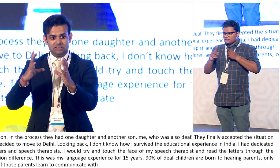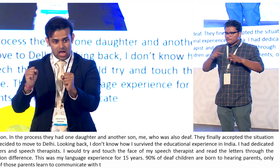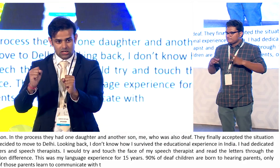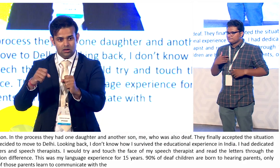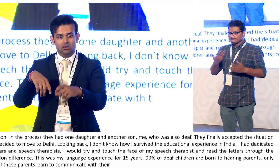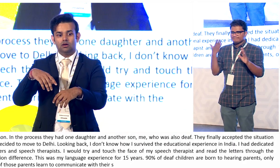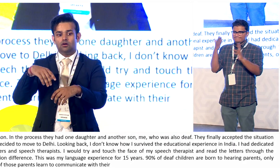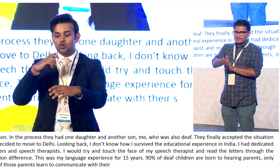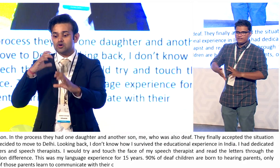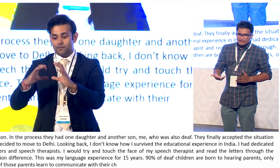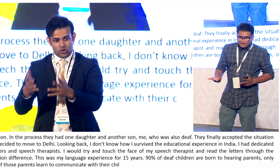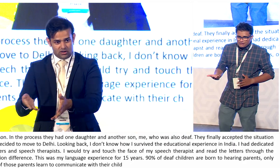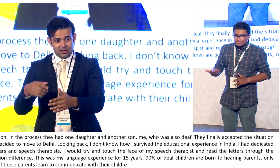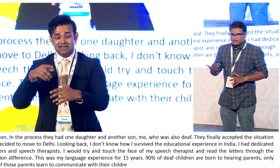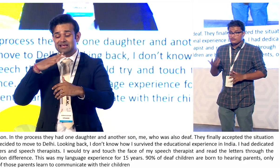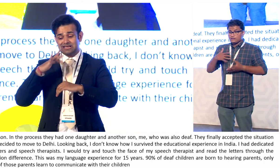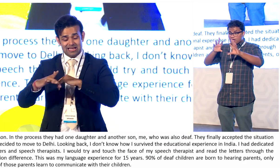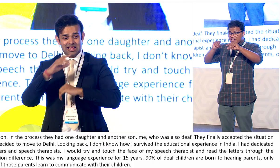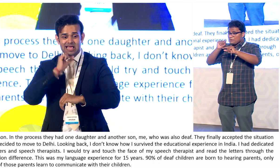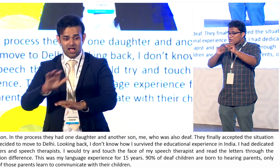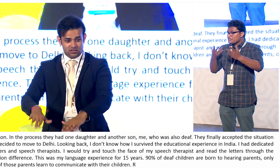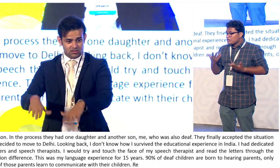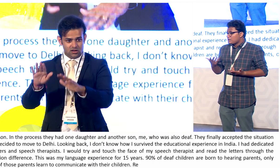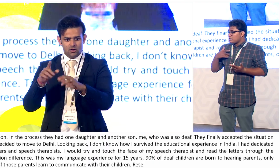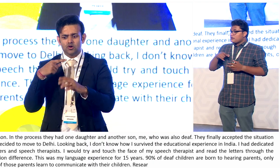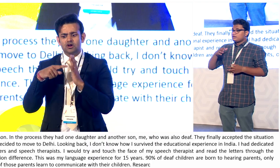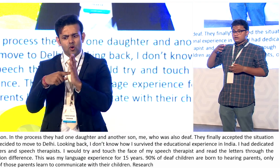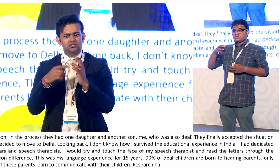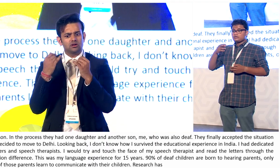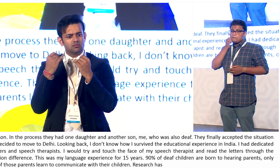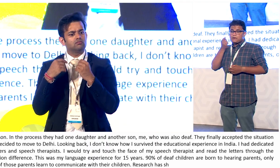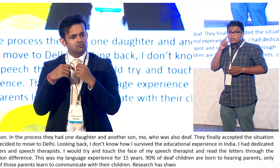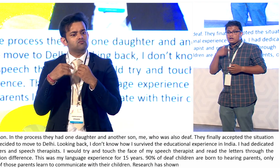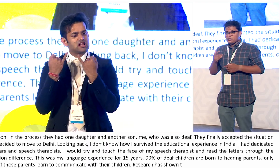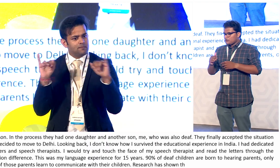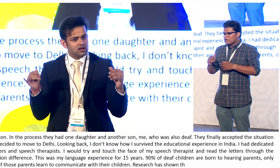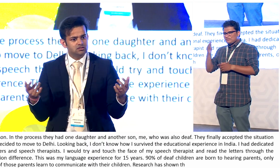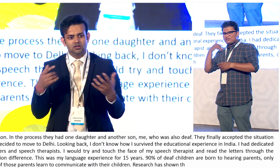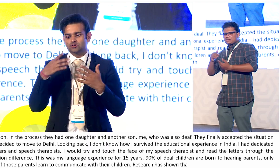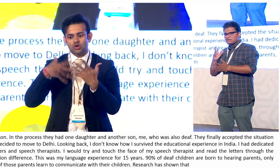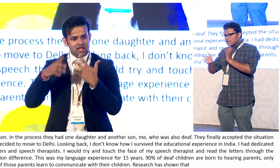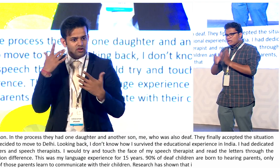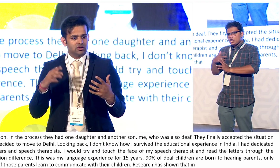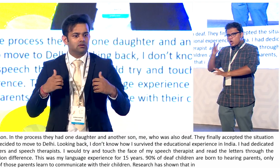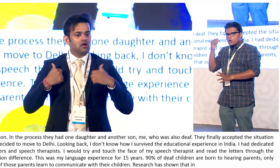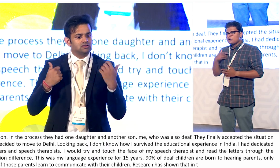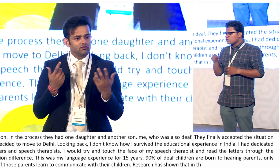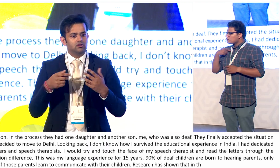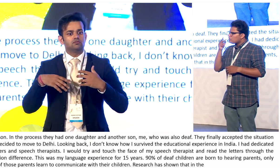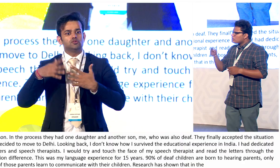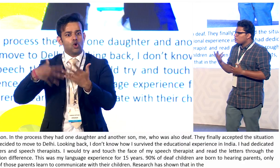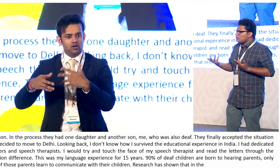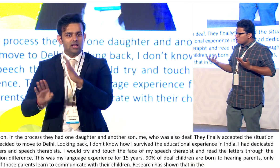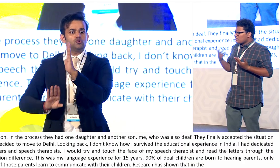impacted. In the 10%, in the environments where the parents sign at an early age, you see a great deal